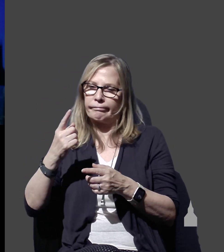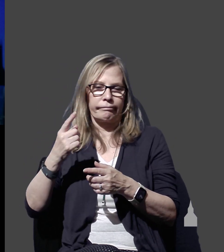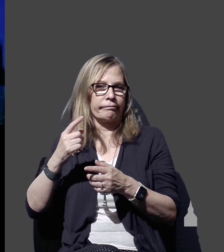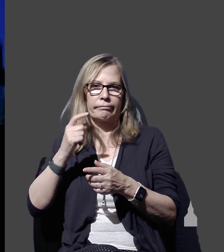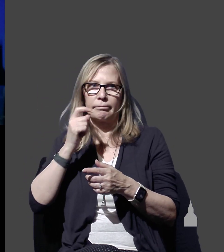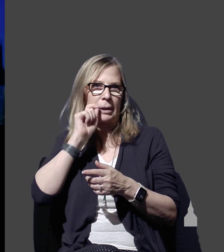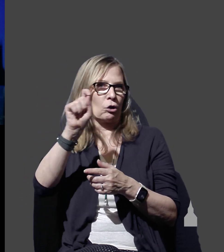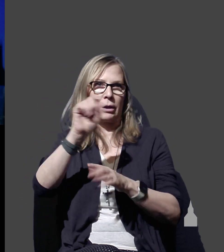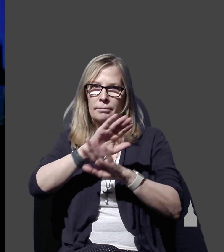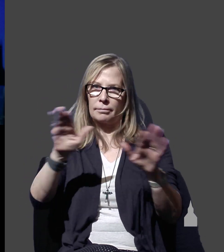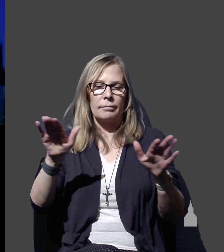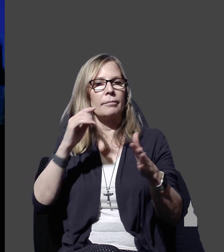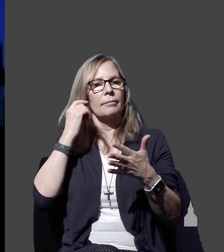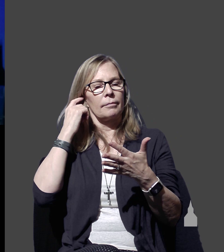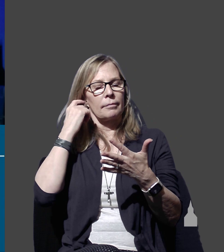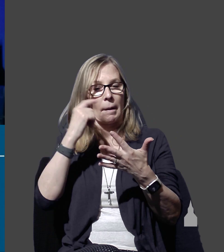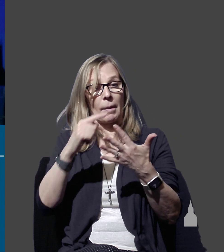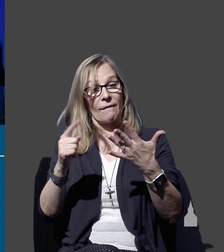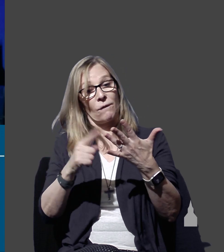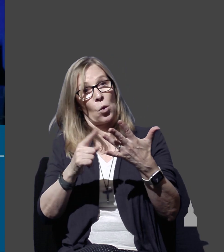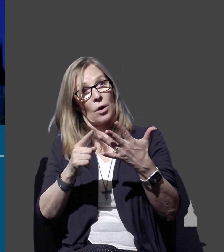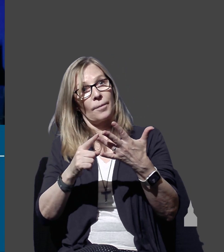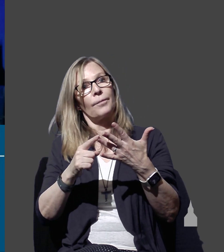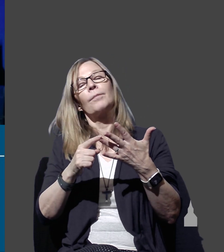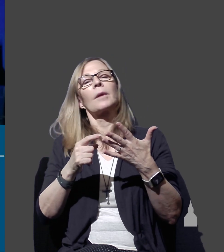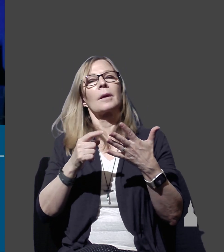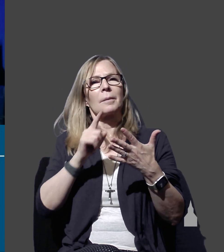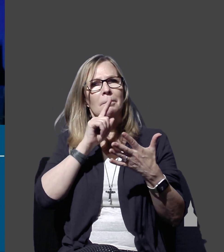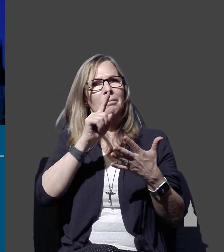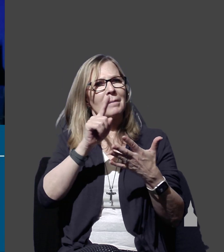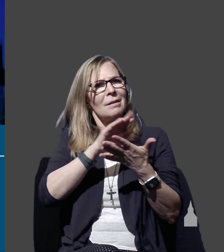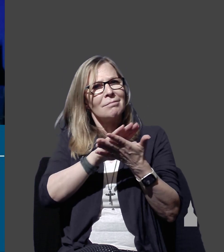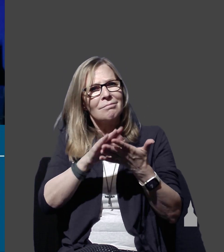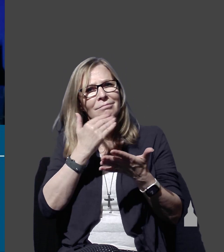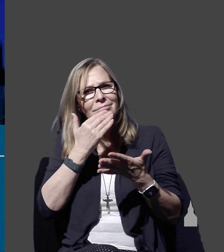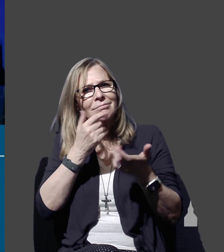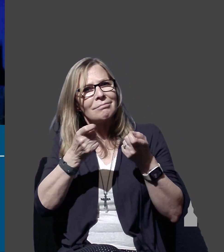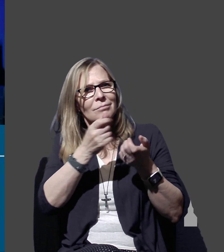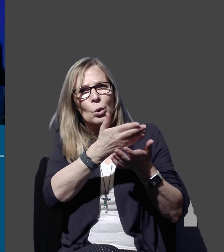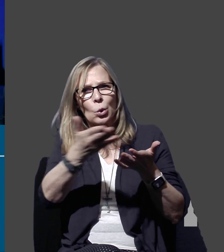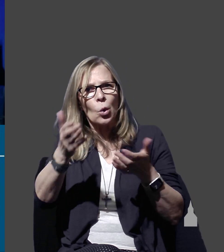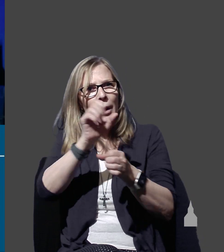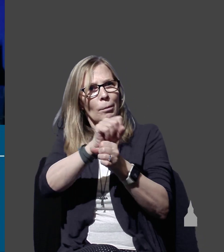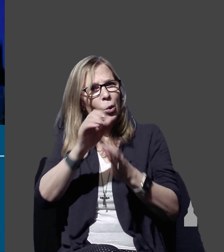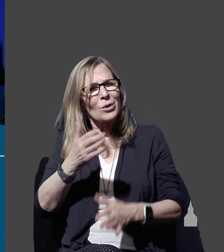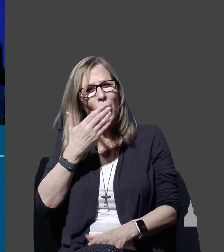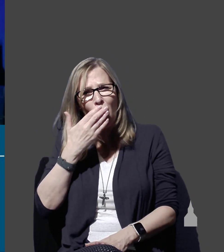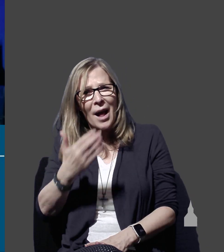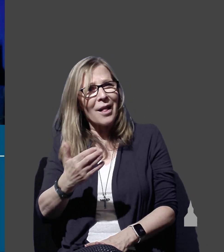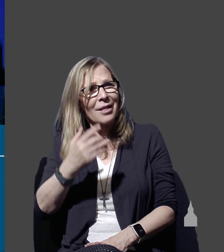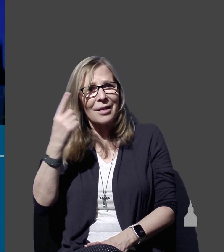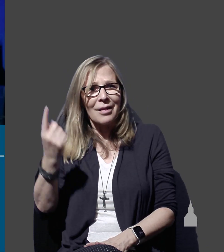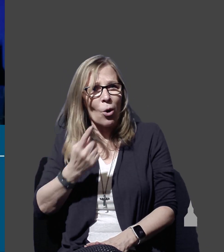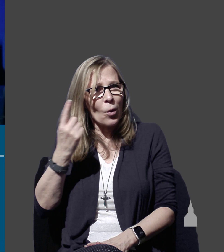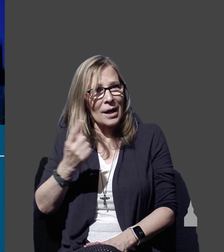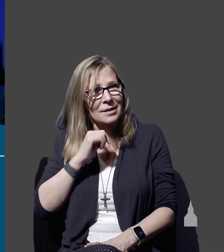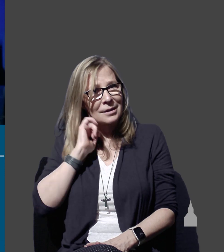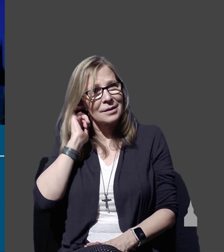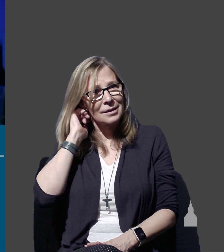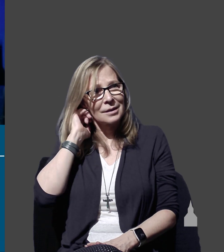ultimate employer. 4, treat your employees well in all things. Treat your employees well in all